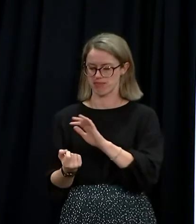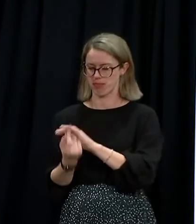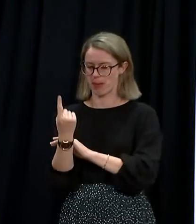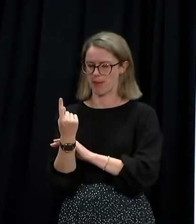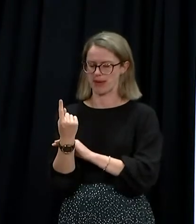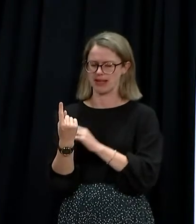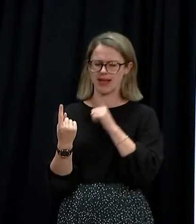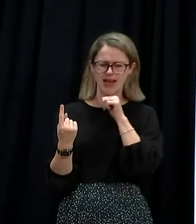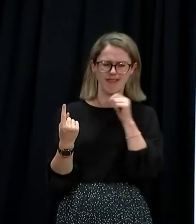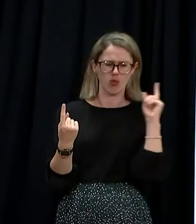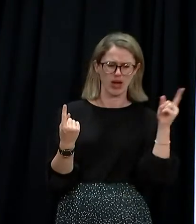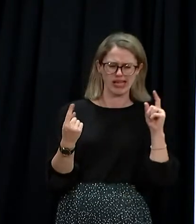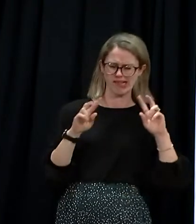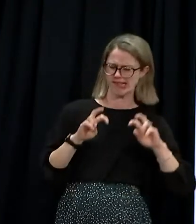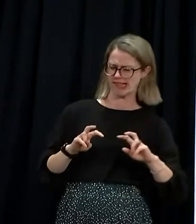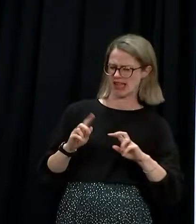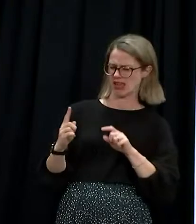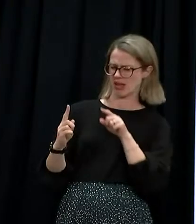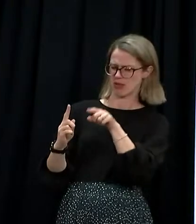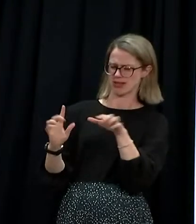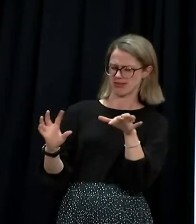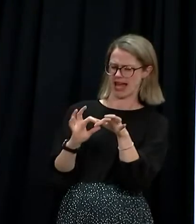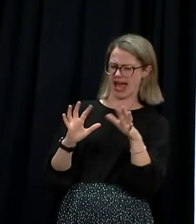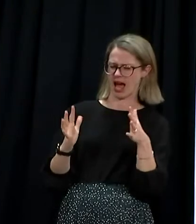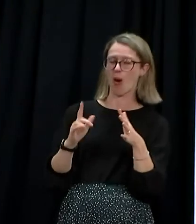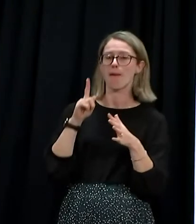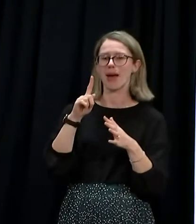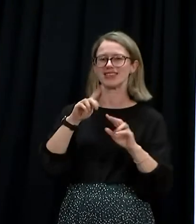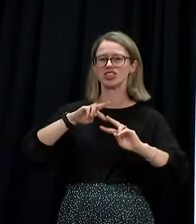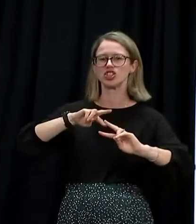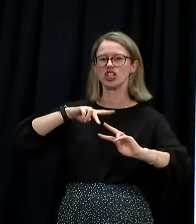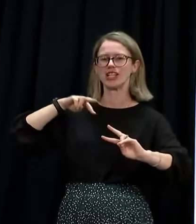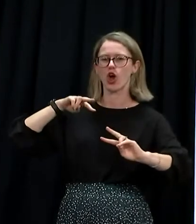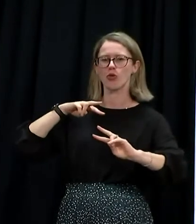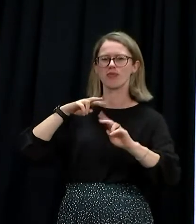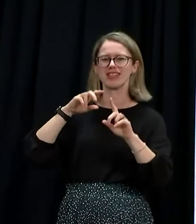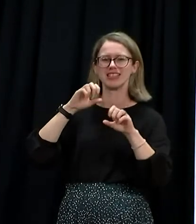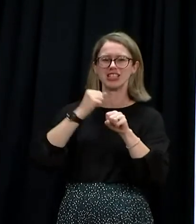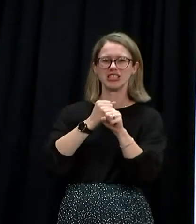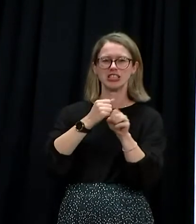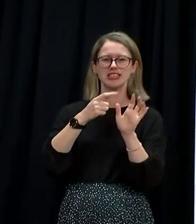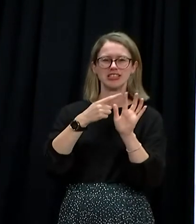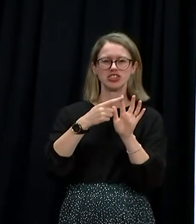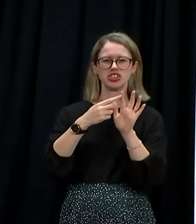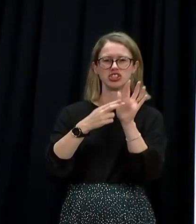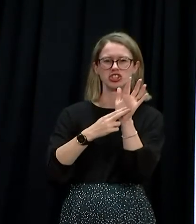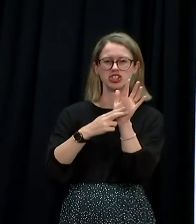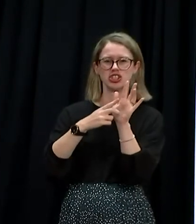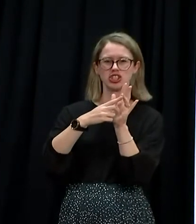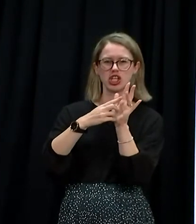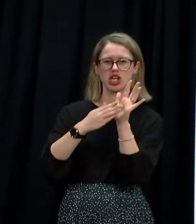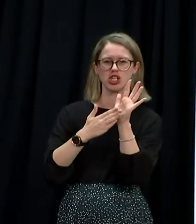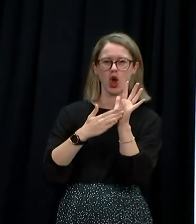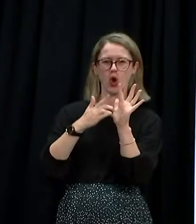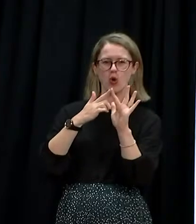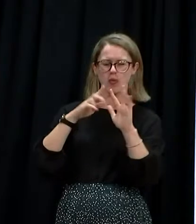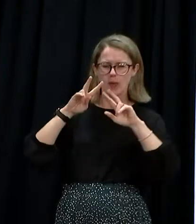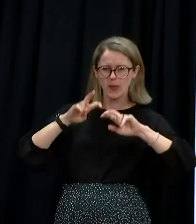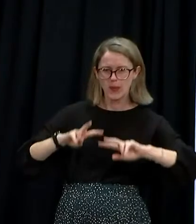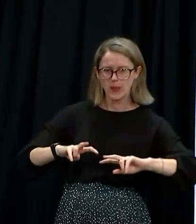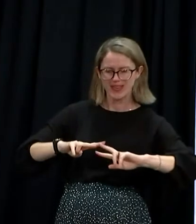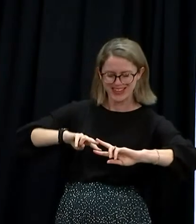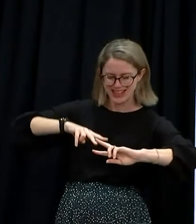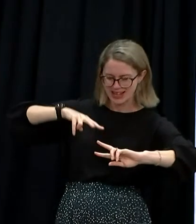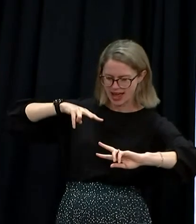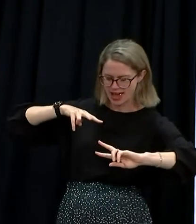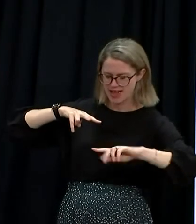having a bit of a hard time connecting it, the genome sequencing is often telling us where it docks in and telling us whether or not there's much